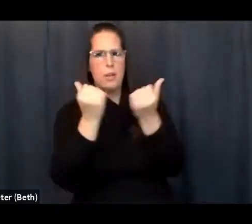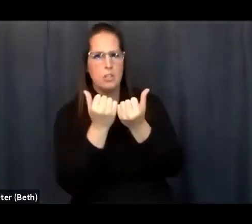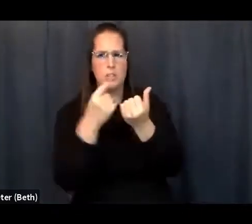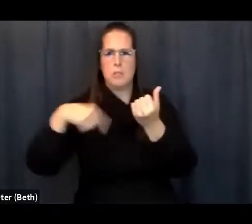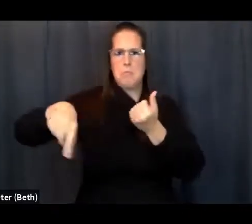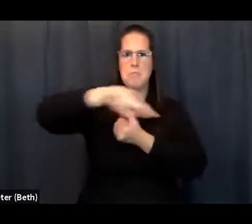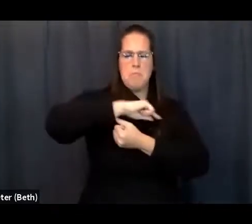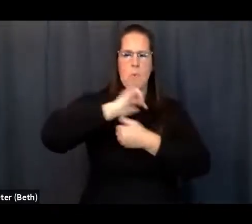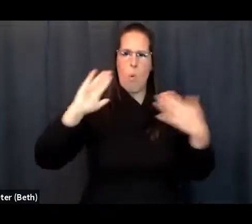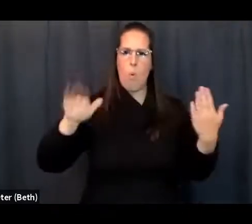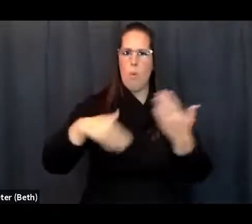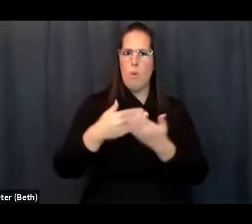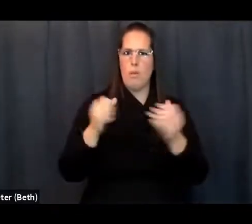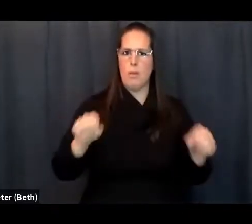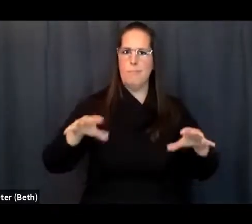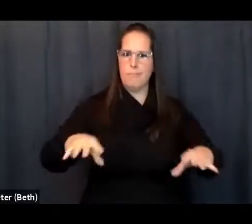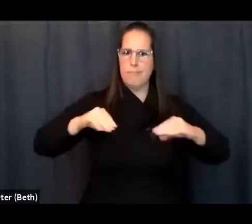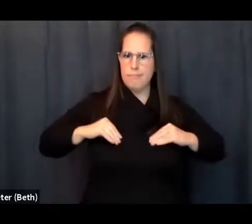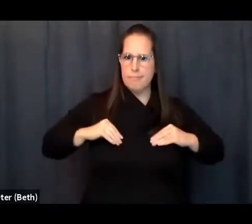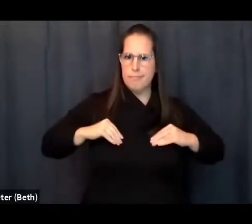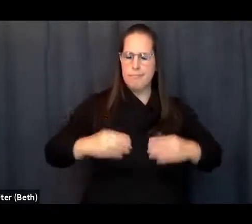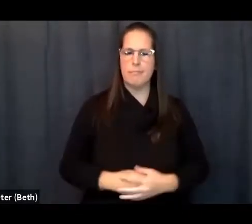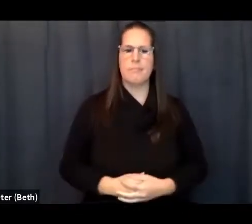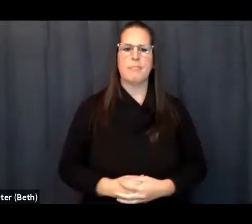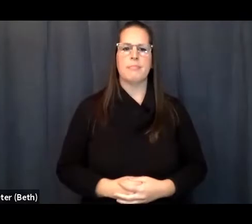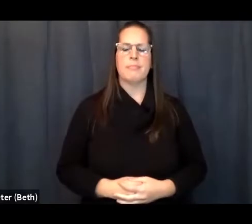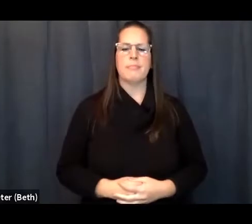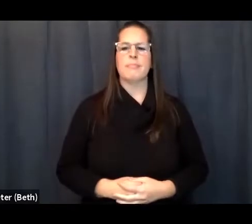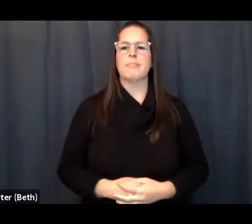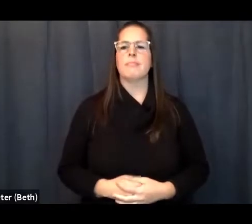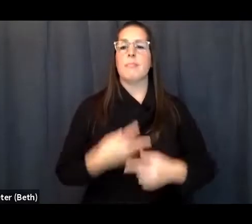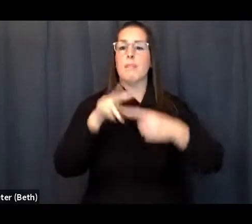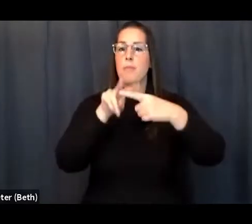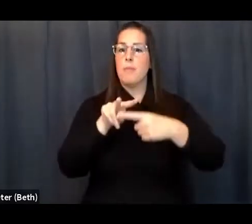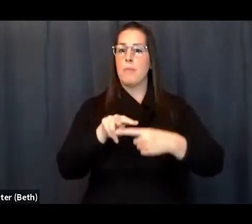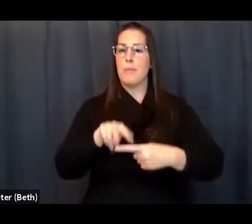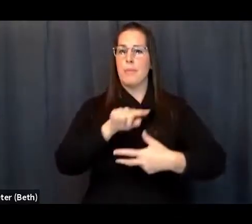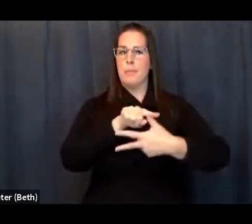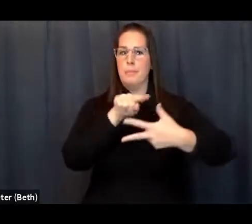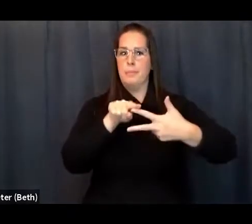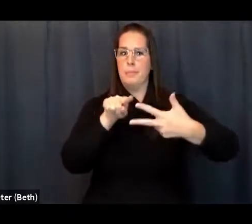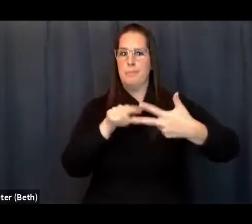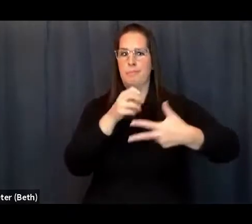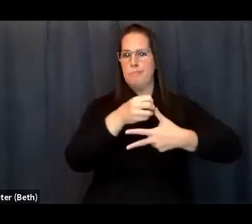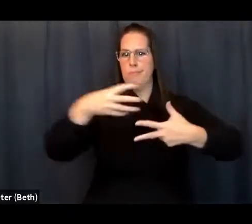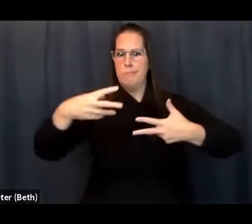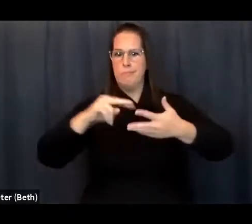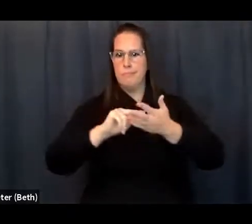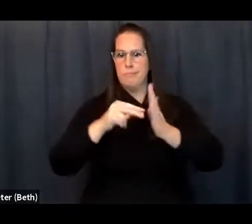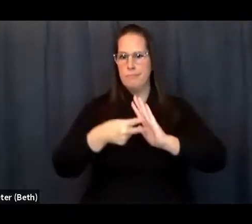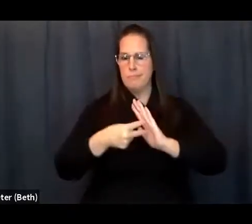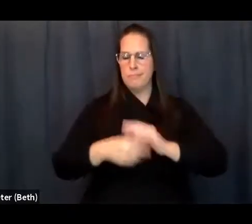career development. I'd like to give you 3 examples of equity vocabulary definitions.